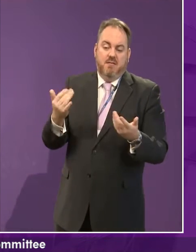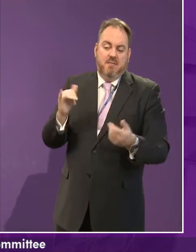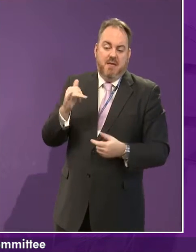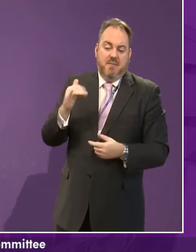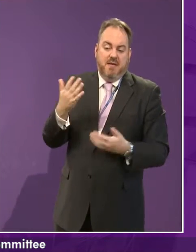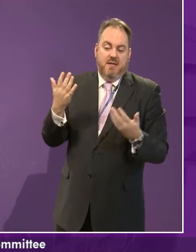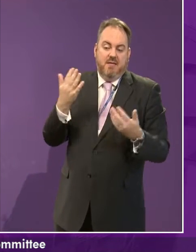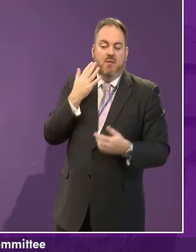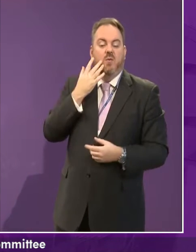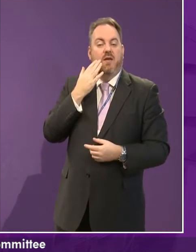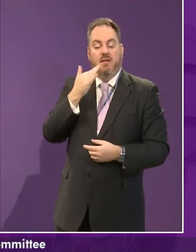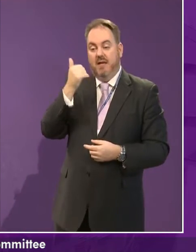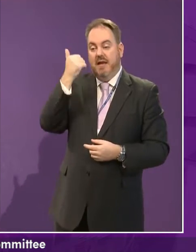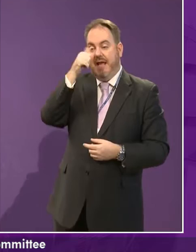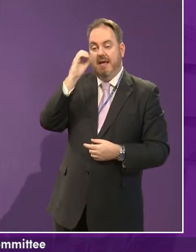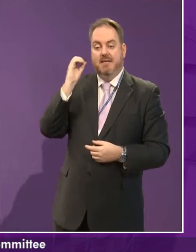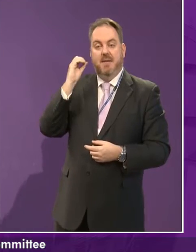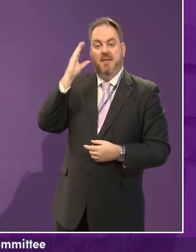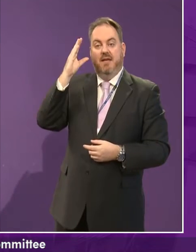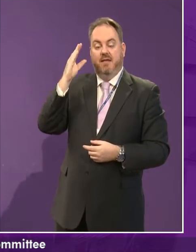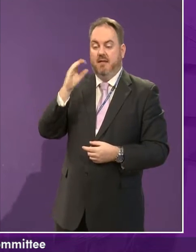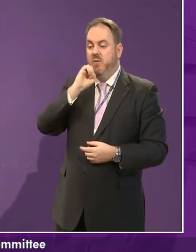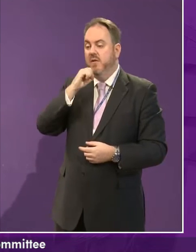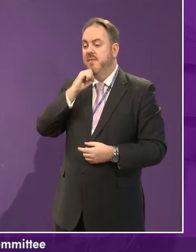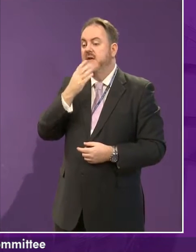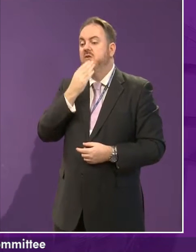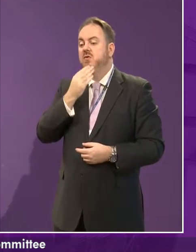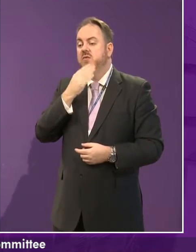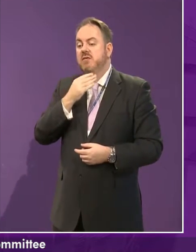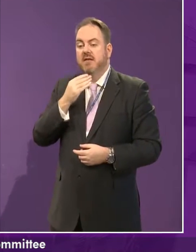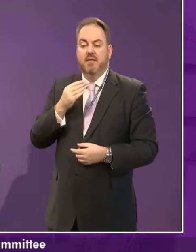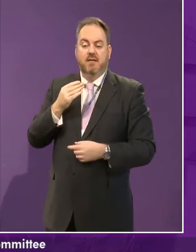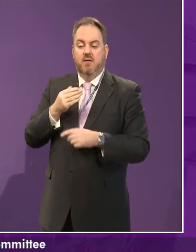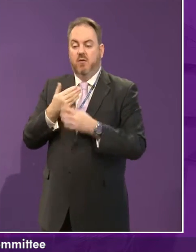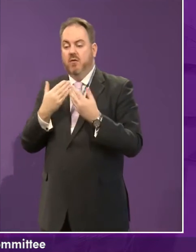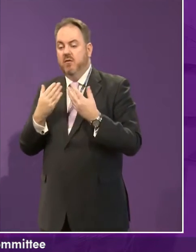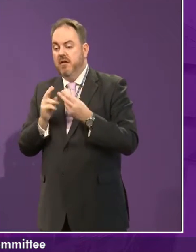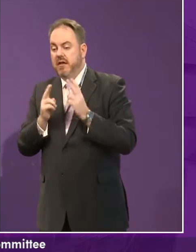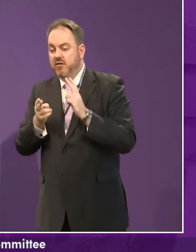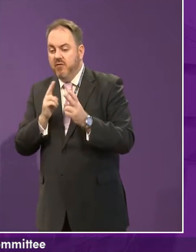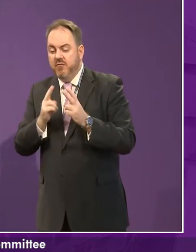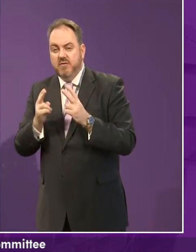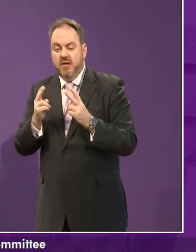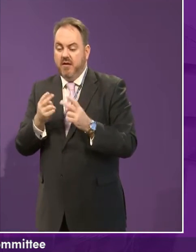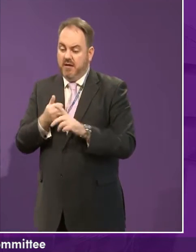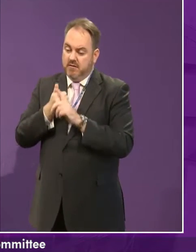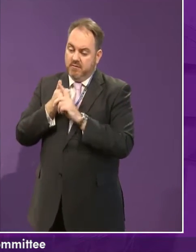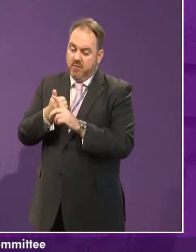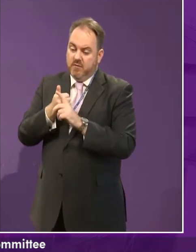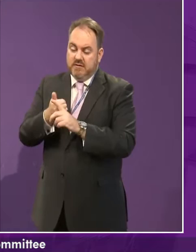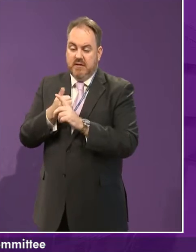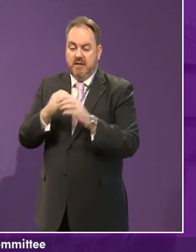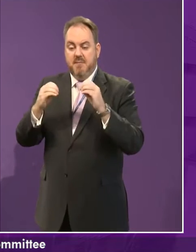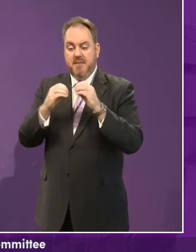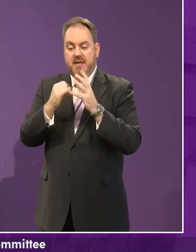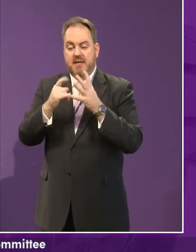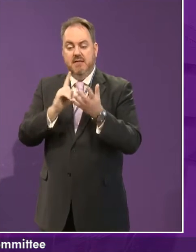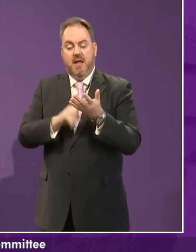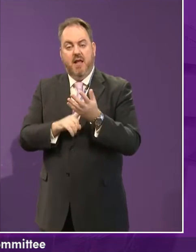an academic department is going to have a British Sign Language user, we will work with that academic department. It will be on a